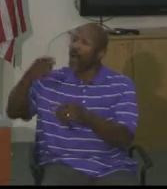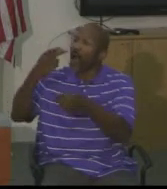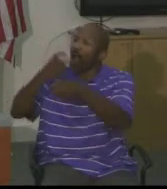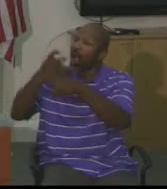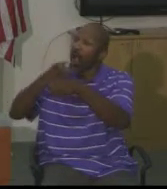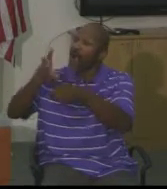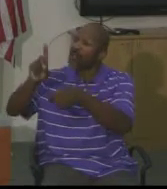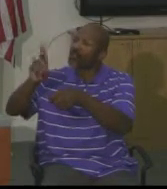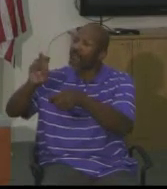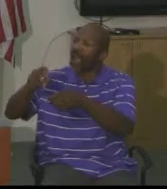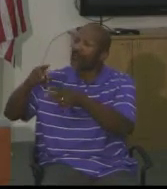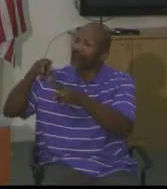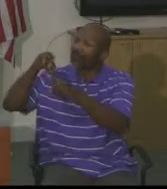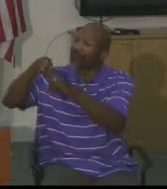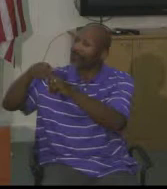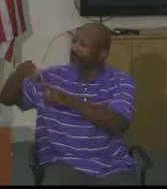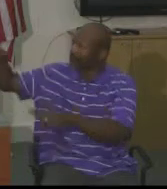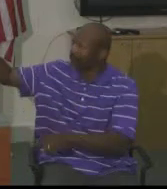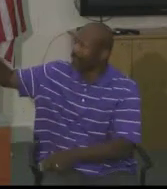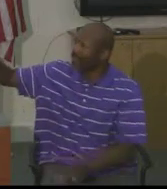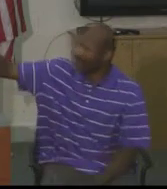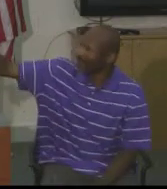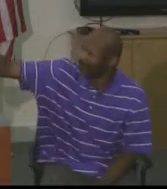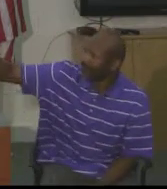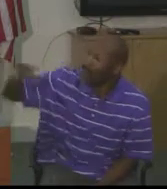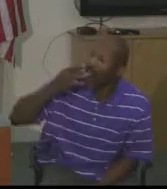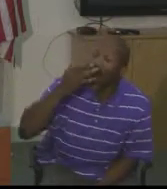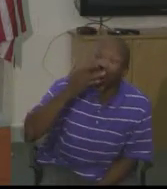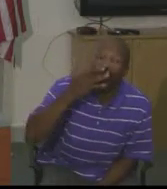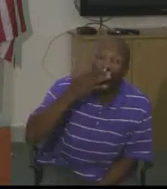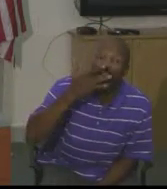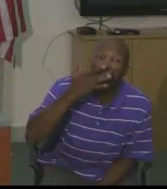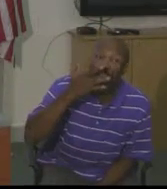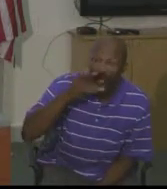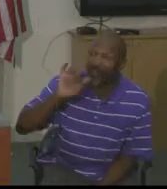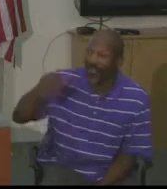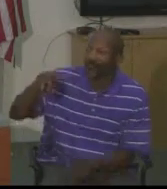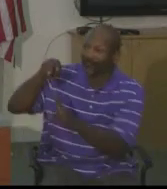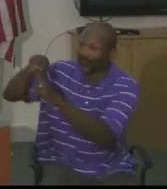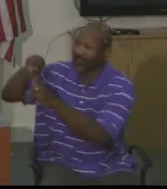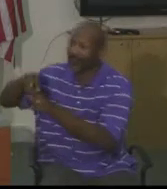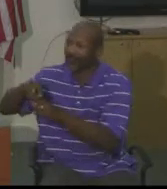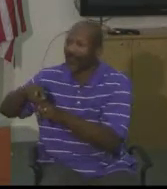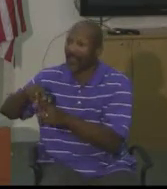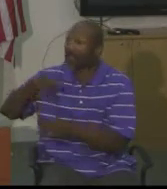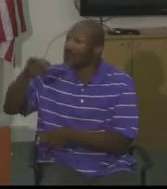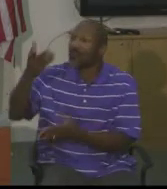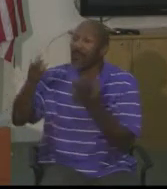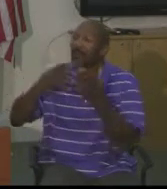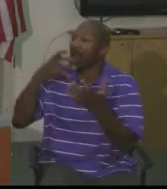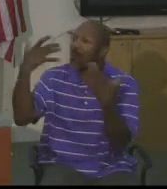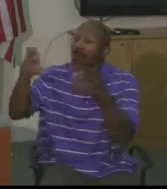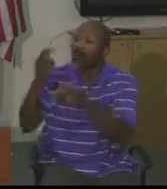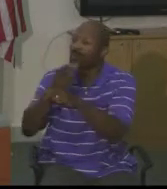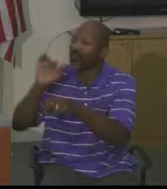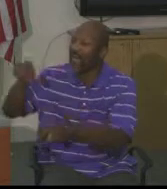hard drive connectors are these multicolored ports here. You may not want to use these ports.